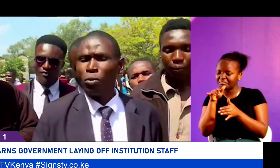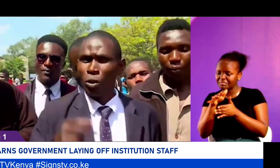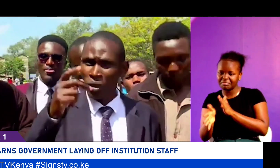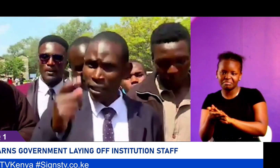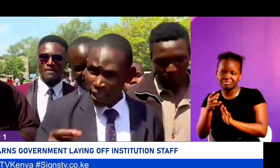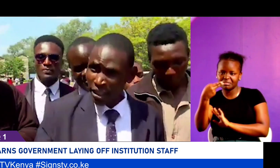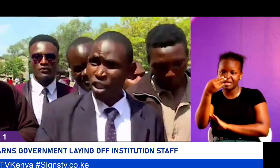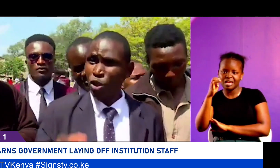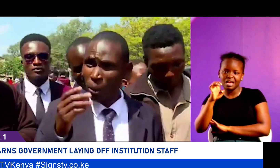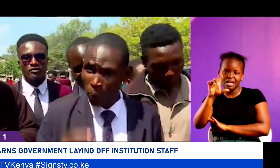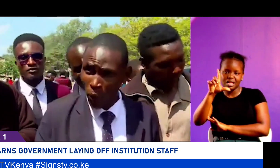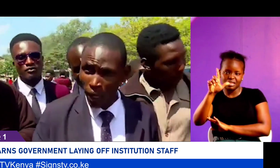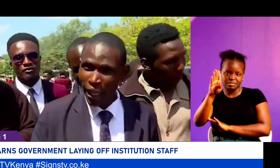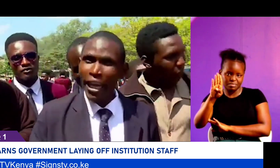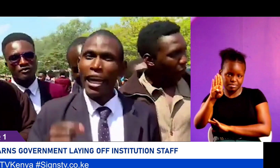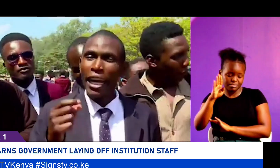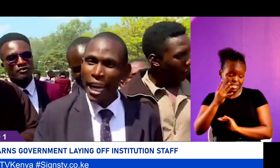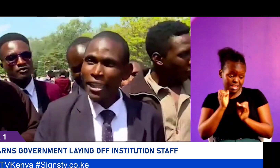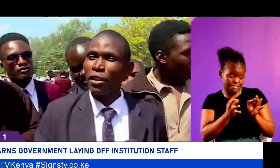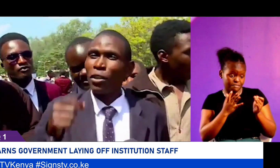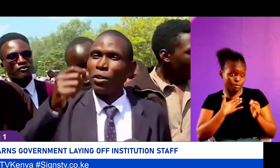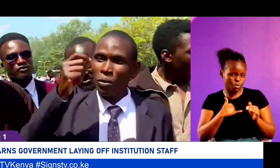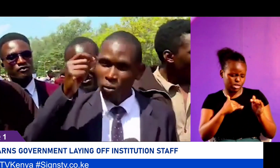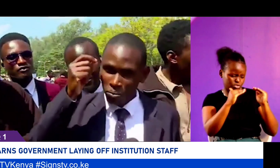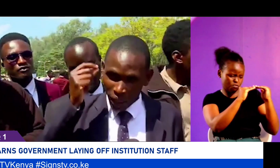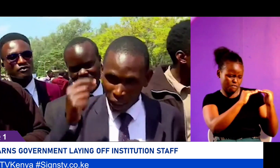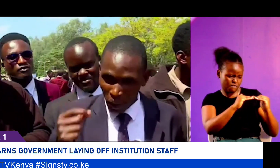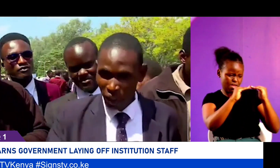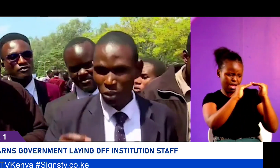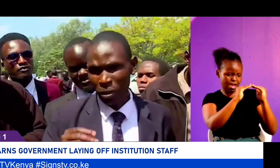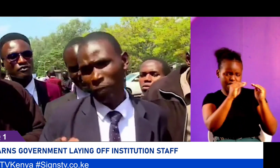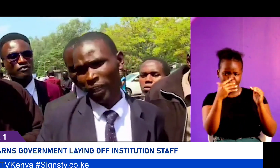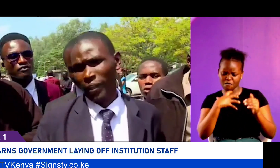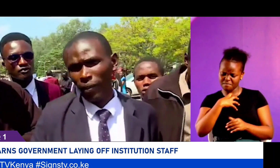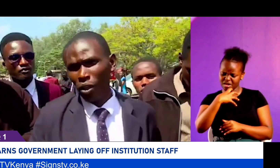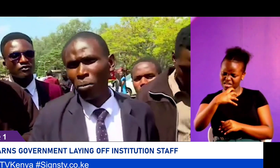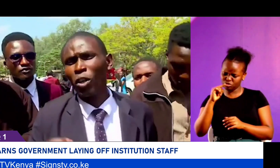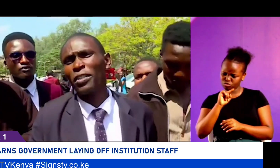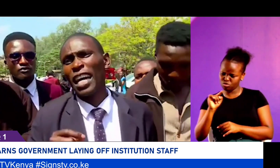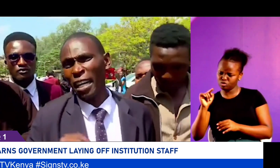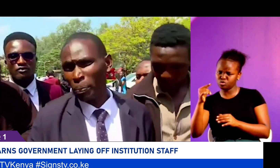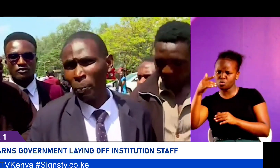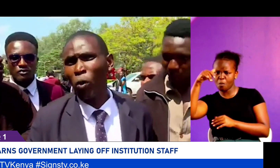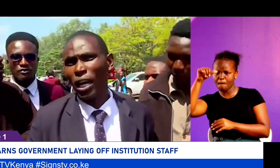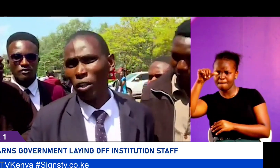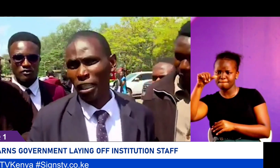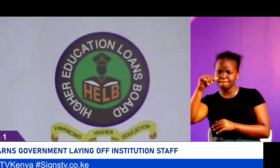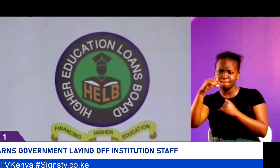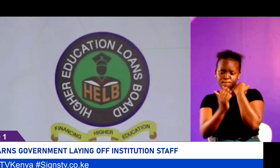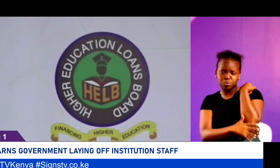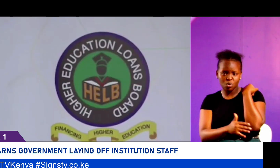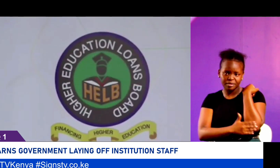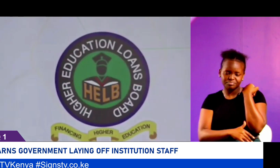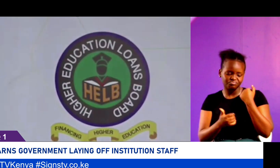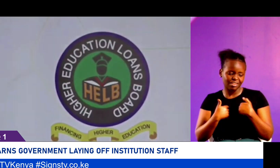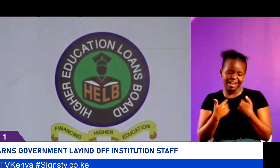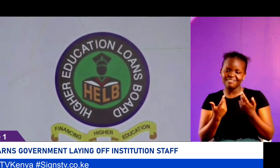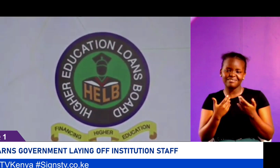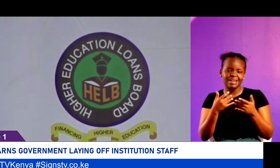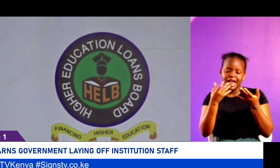from the rich to the poor, let education be free, because there are a lot of people who cannot really afford this. If you don't